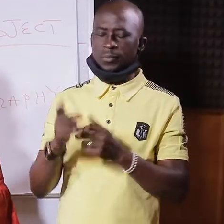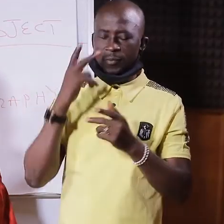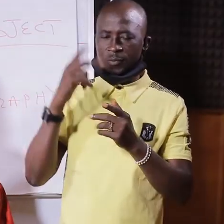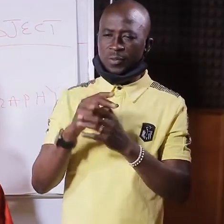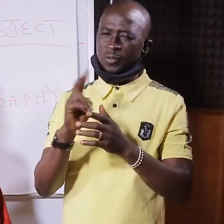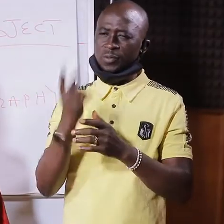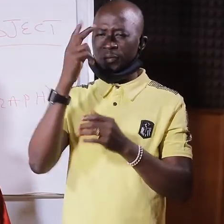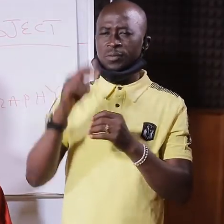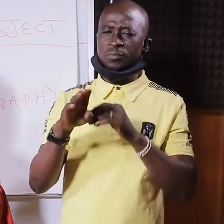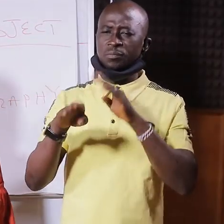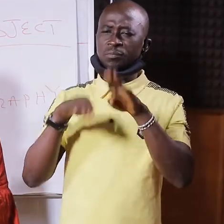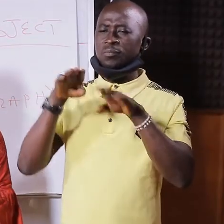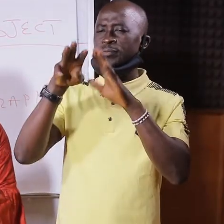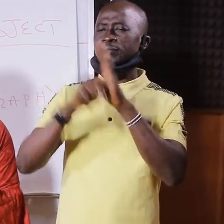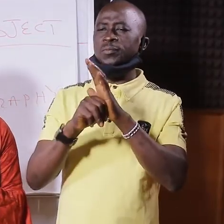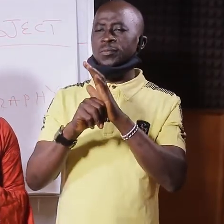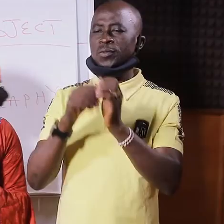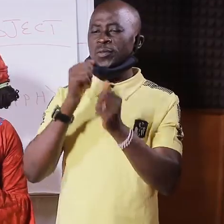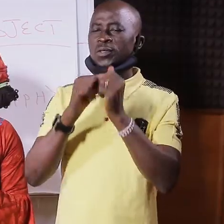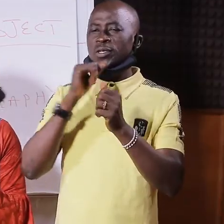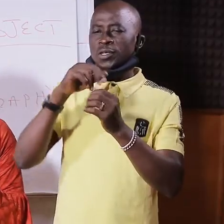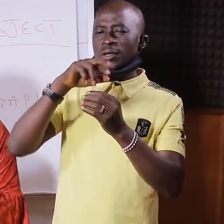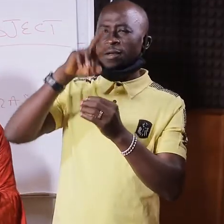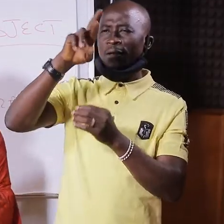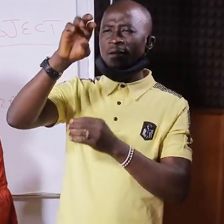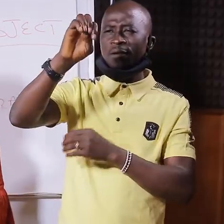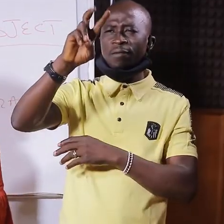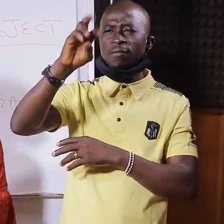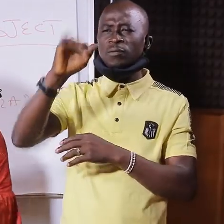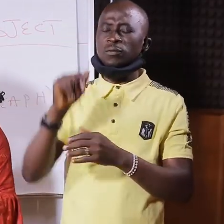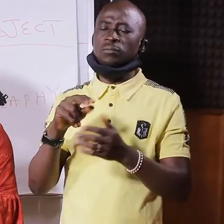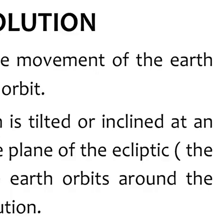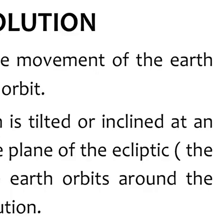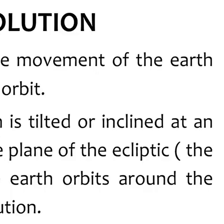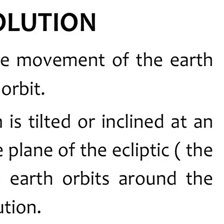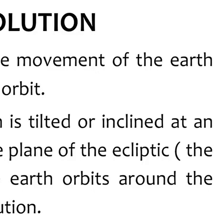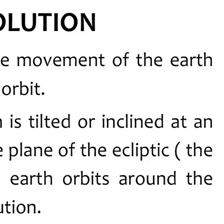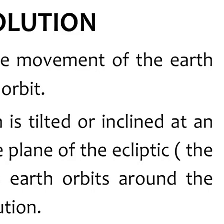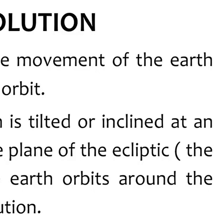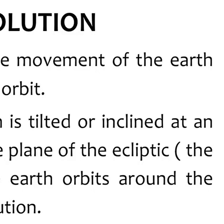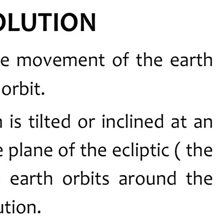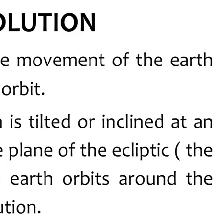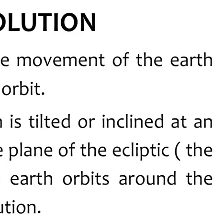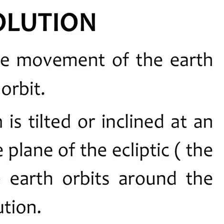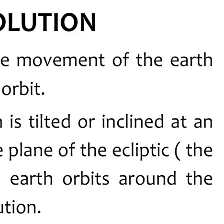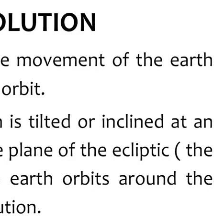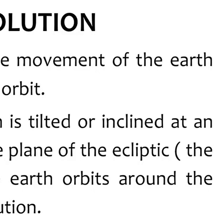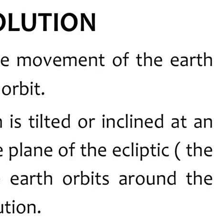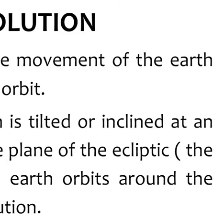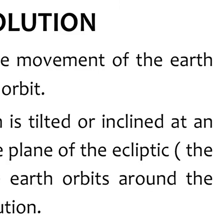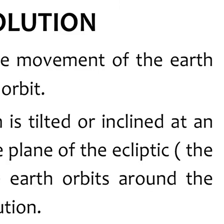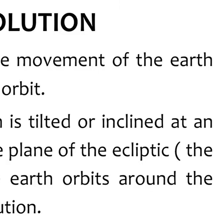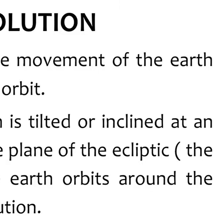the second movement, which is revolution. What is revolution? Revolution is the movement of the